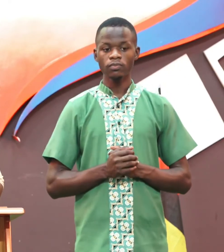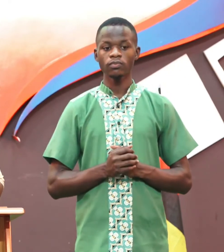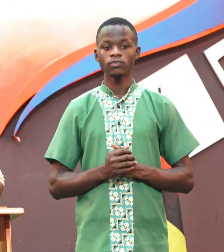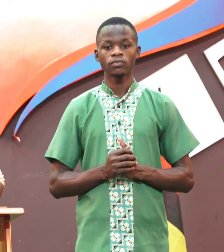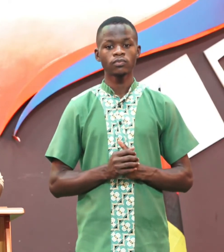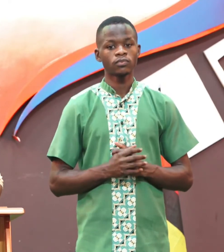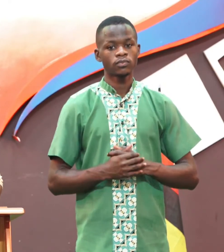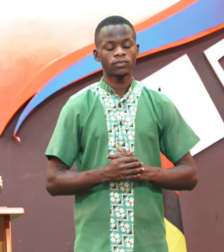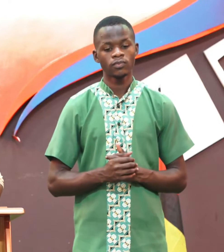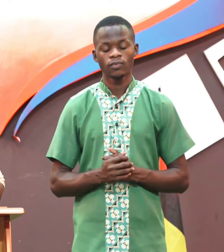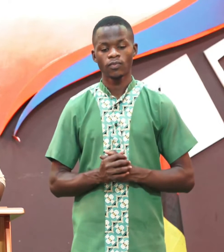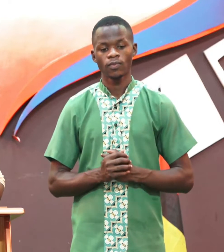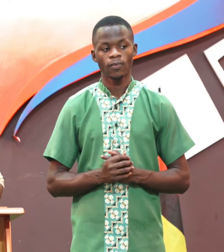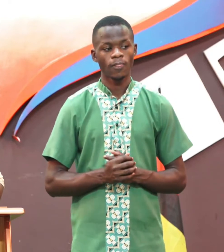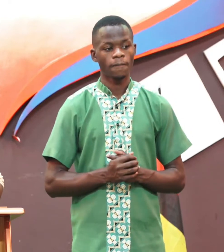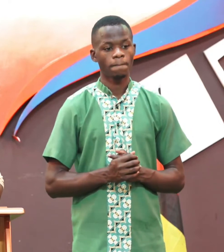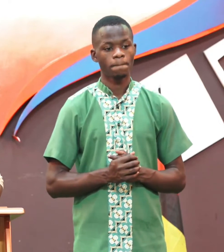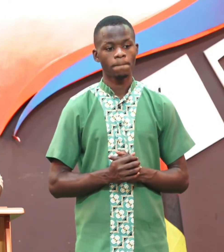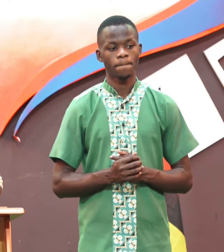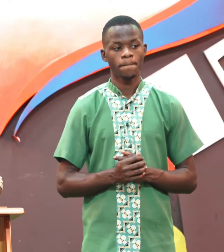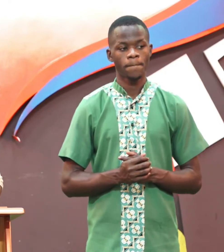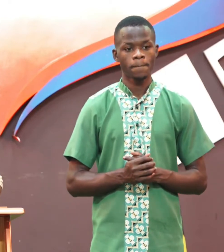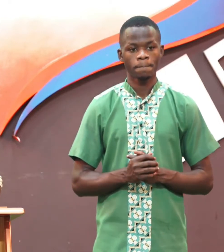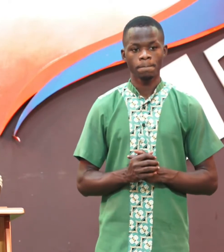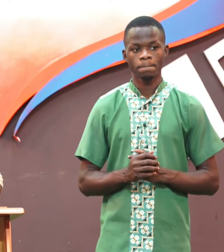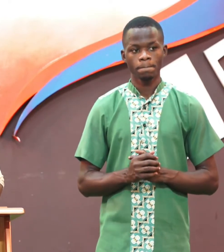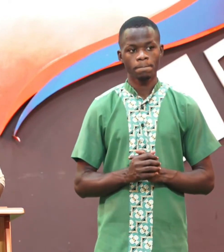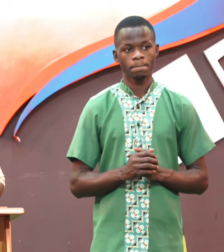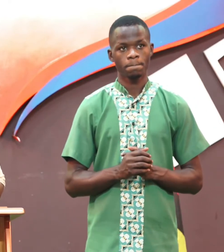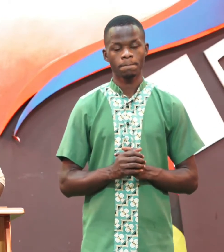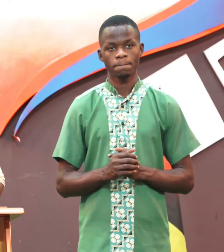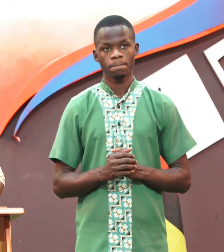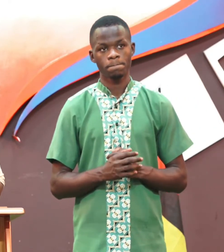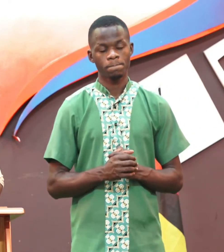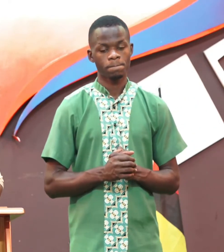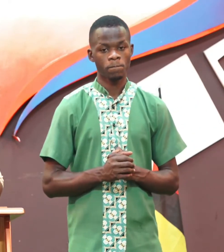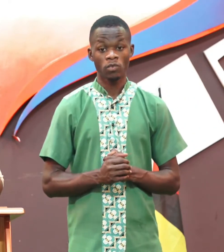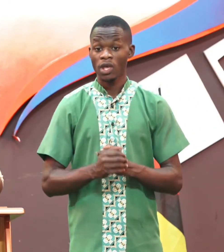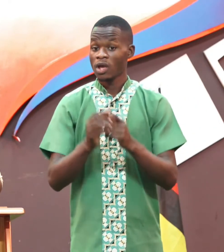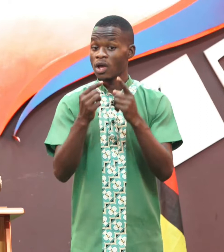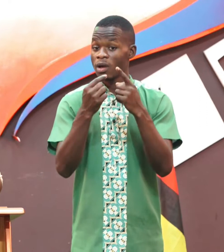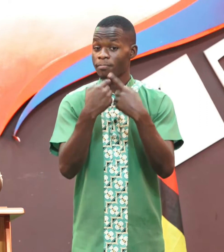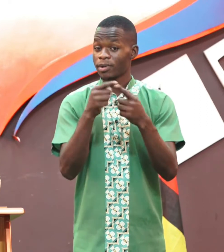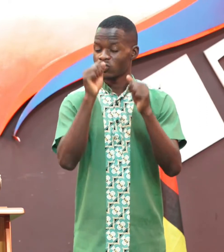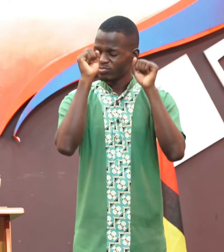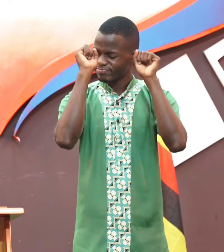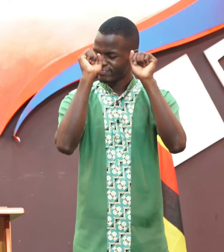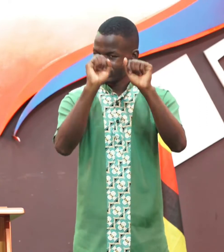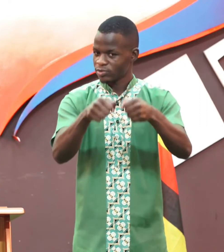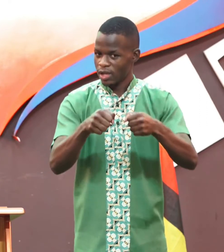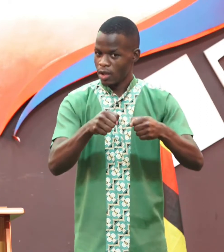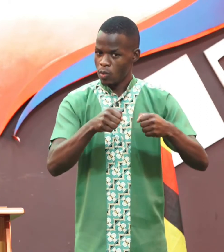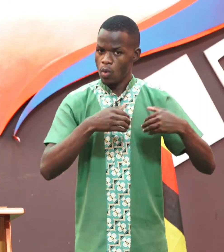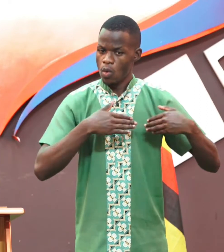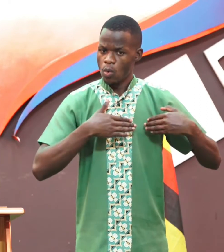you've grown up into, and yet you've not surrendered yourself unto God to pull out these roots of bitterness within you. But